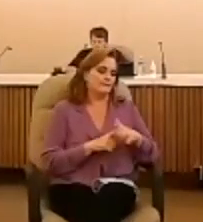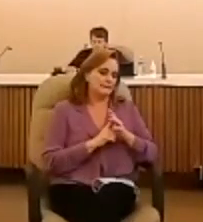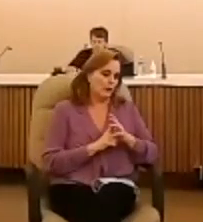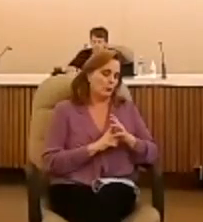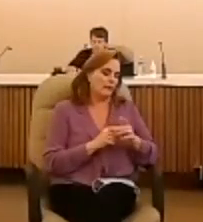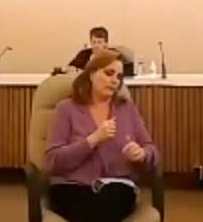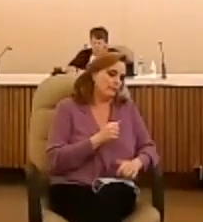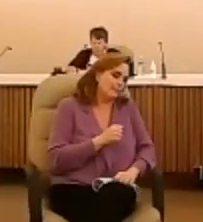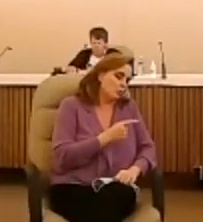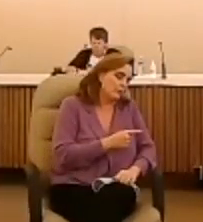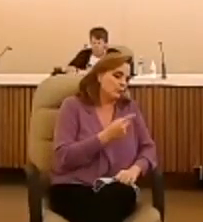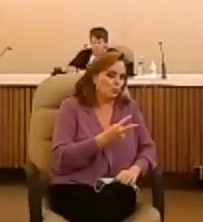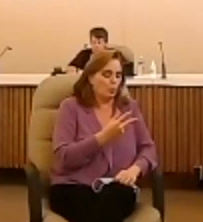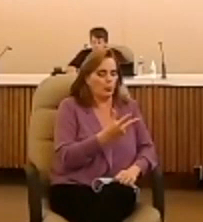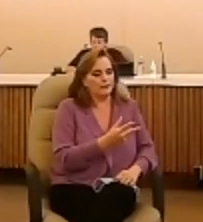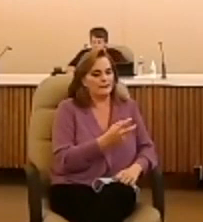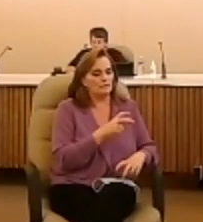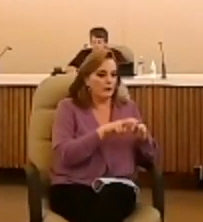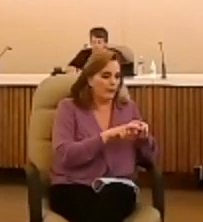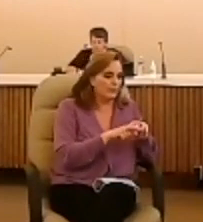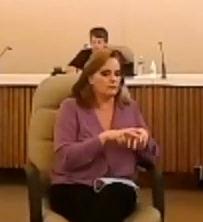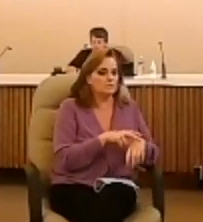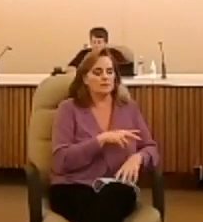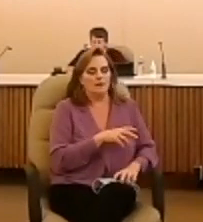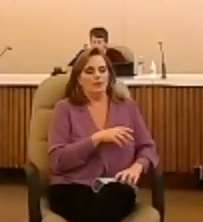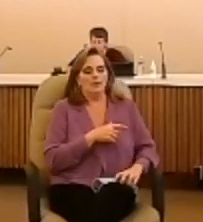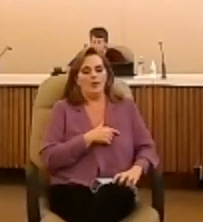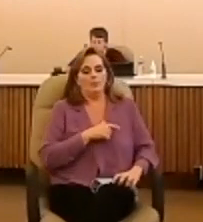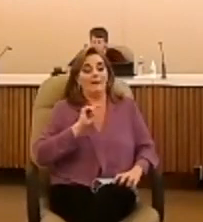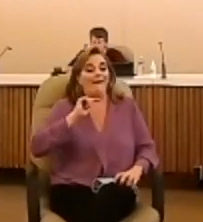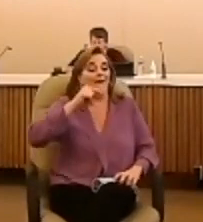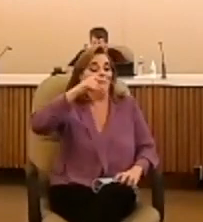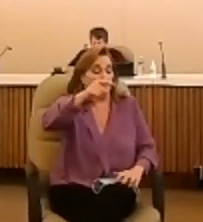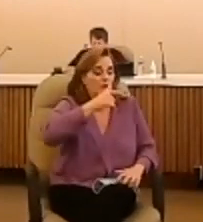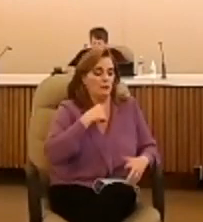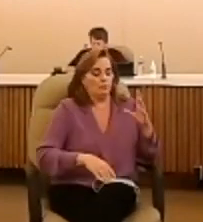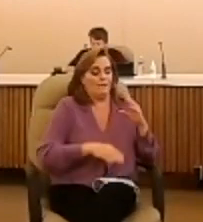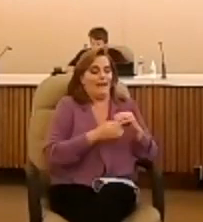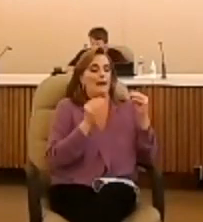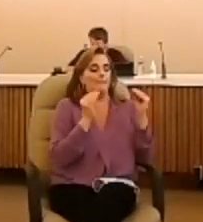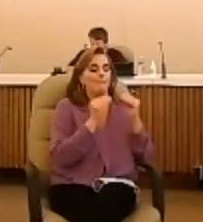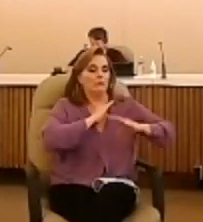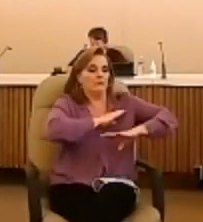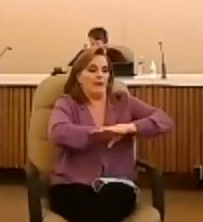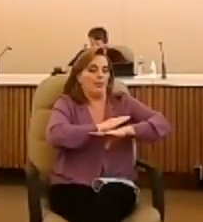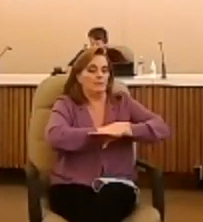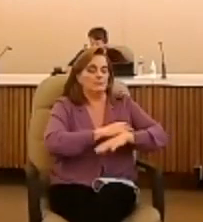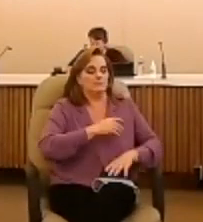can, put more tables in because of everything. So, Right?